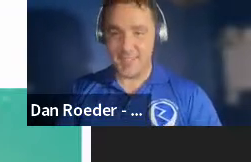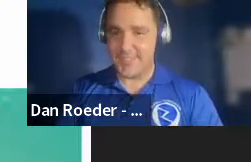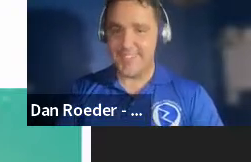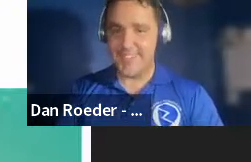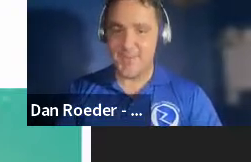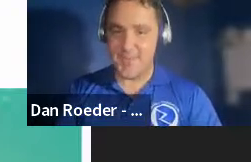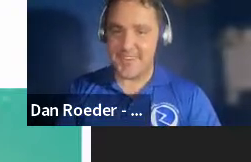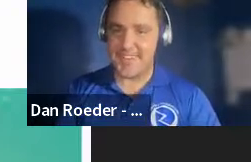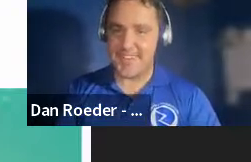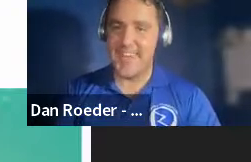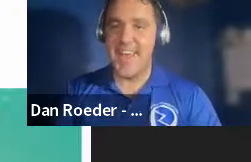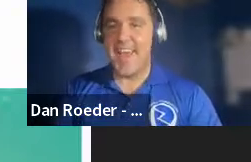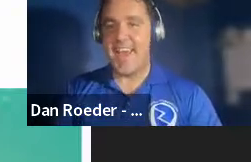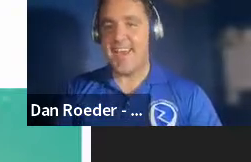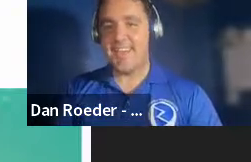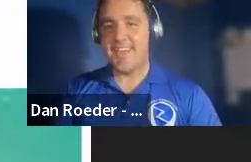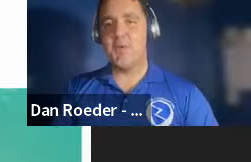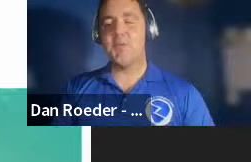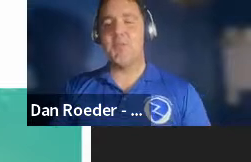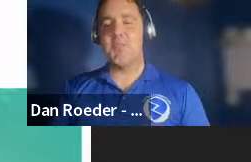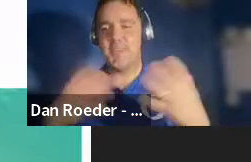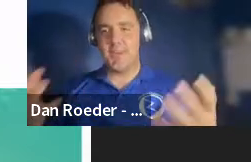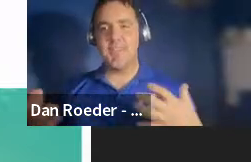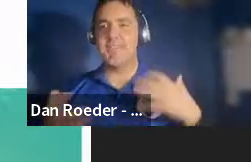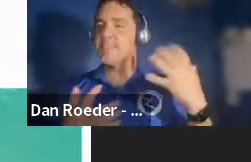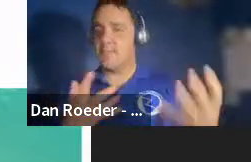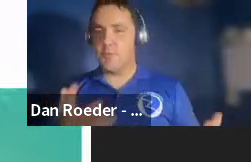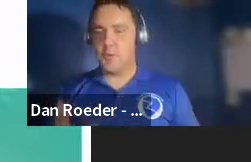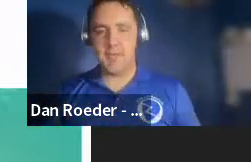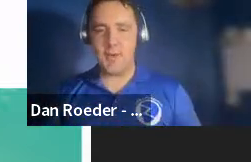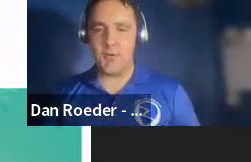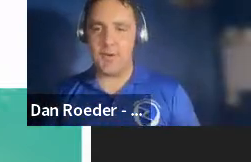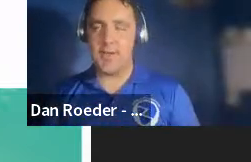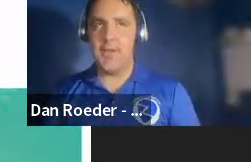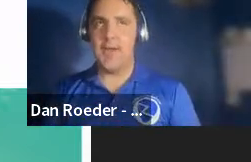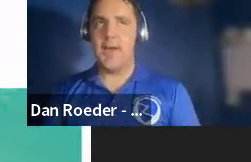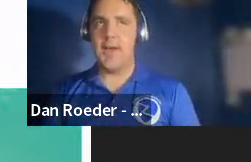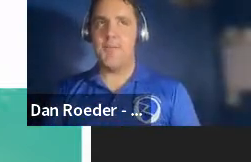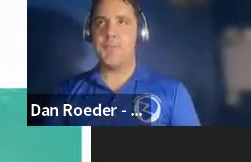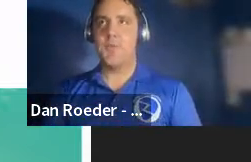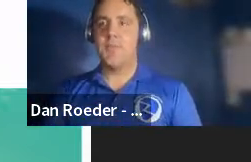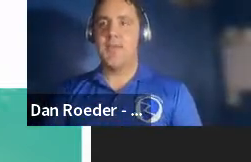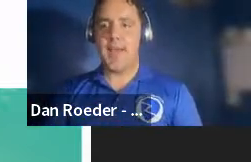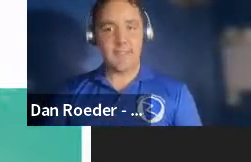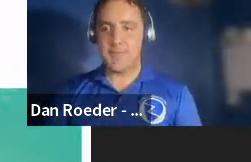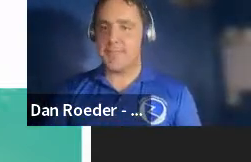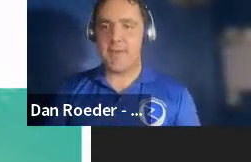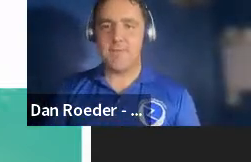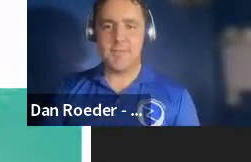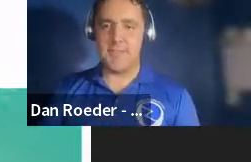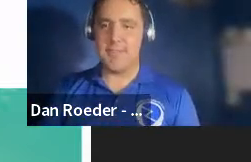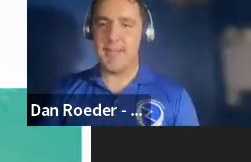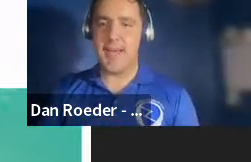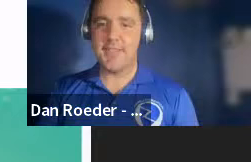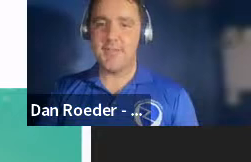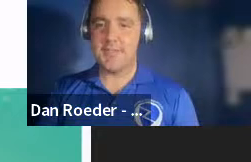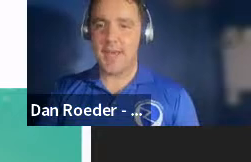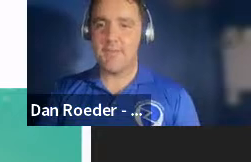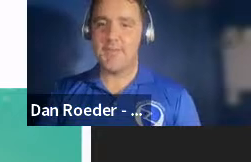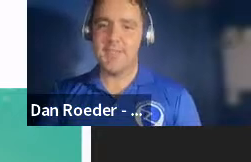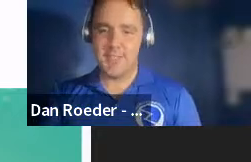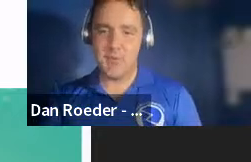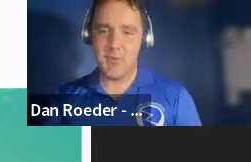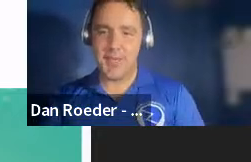lot in the business community. And when we're thinking of this support network, it has to be scaffolded. It has